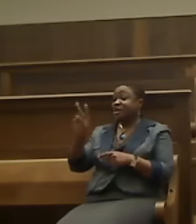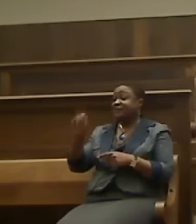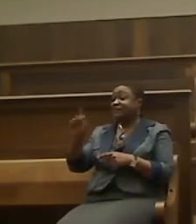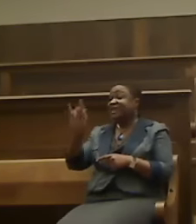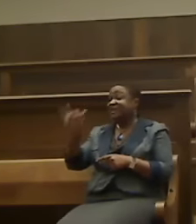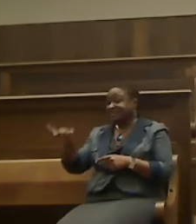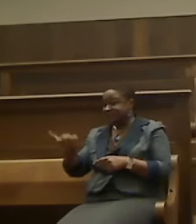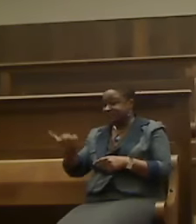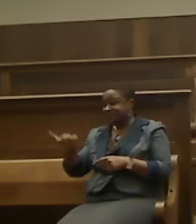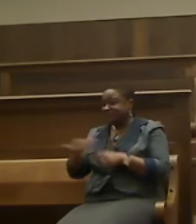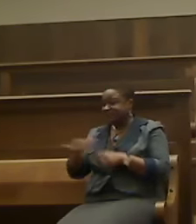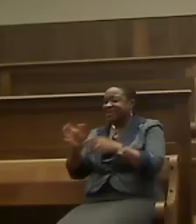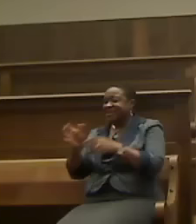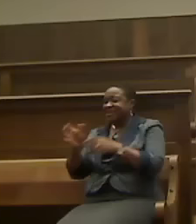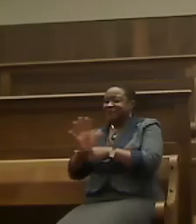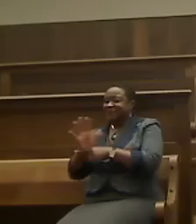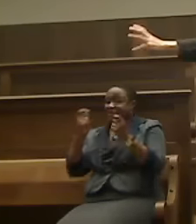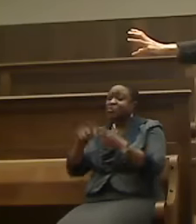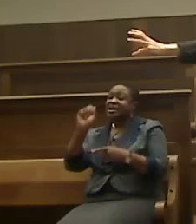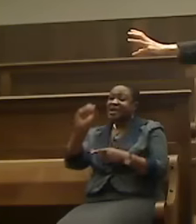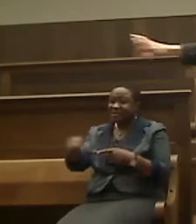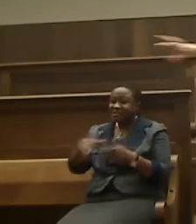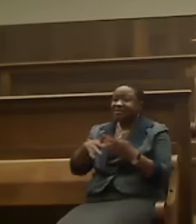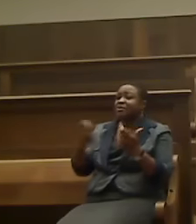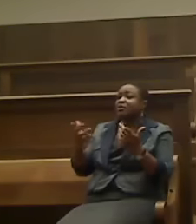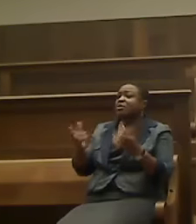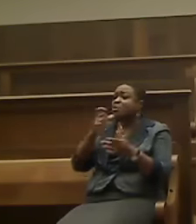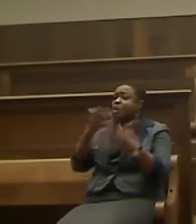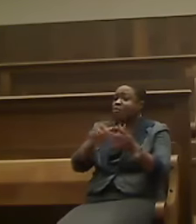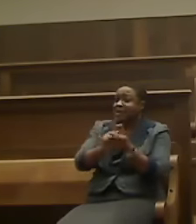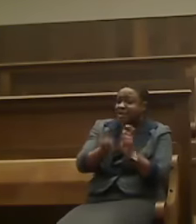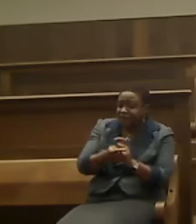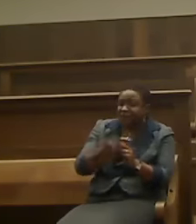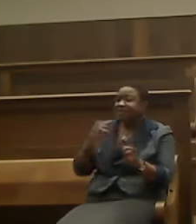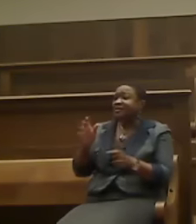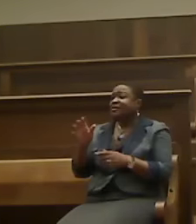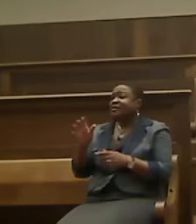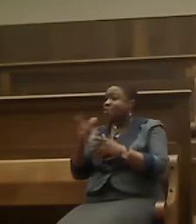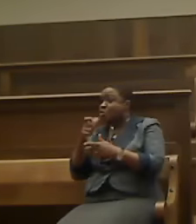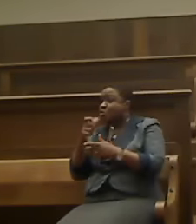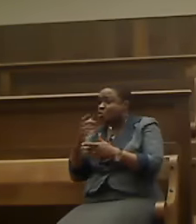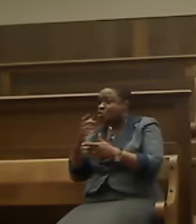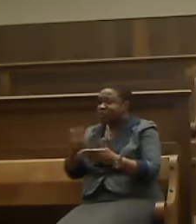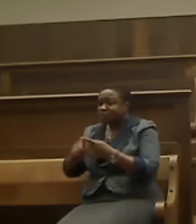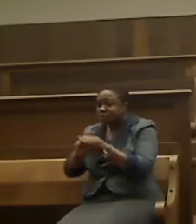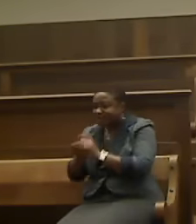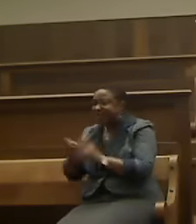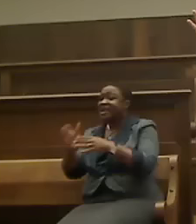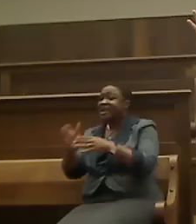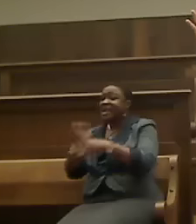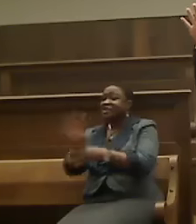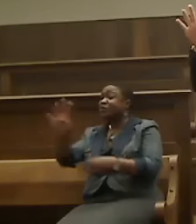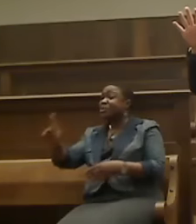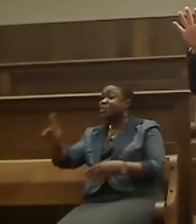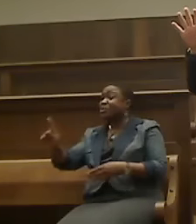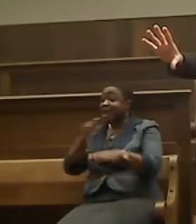yourself how vigilant you're avoiding GMOs. Take out the top 20% who are already converted, average of 41. At the end of the hour-and-a-half